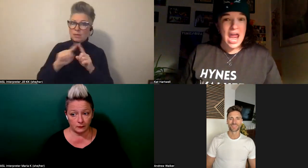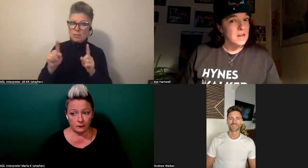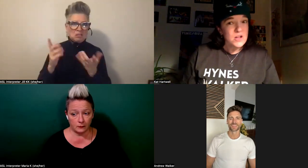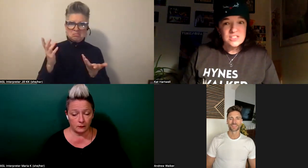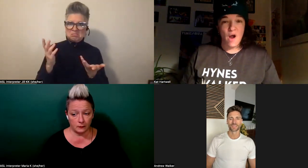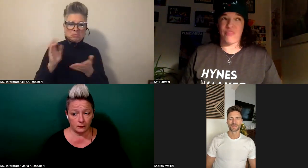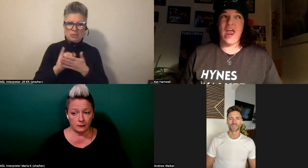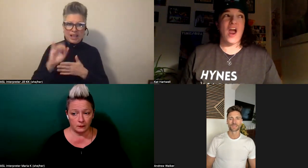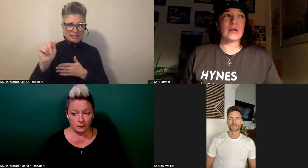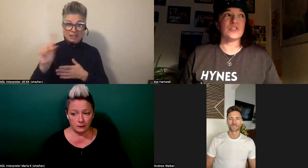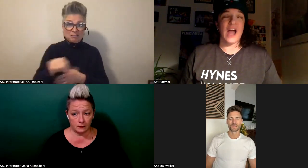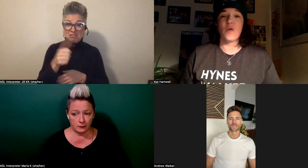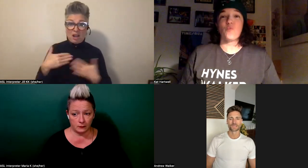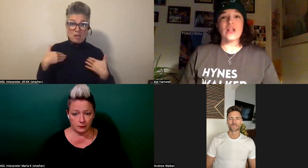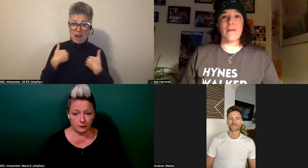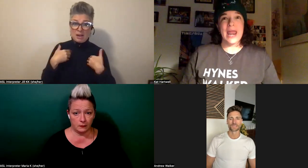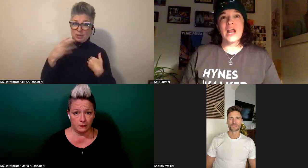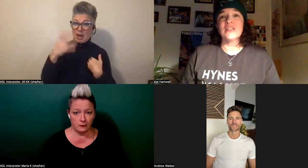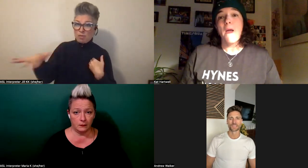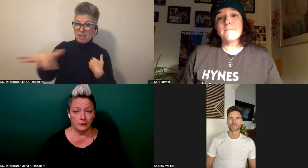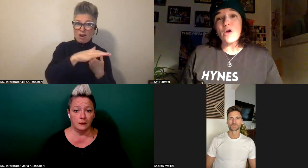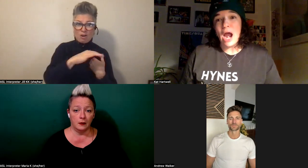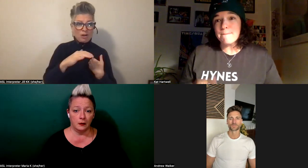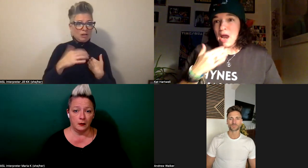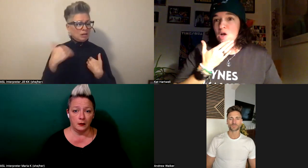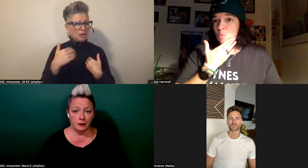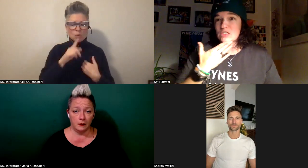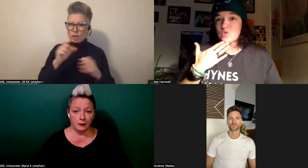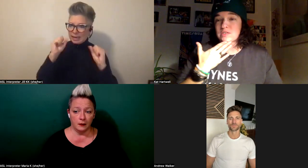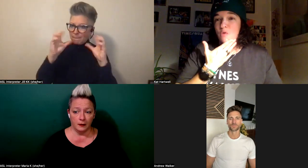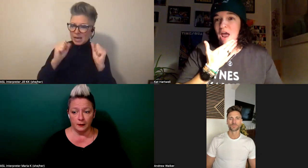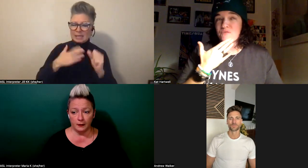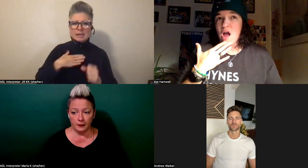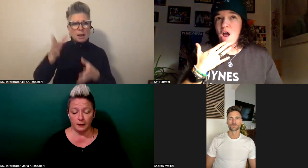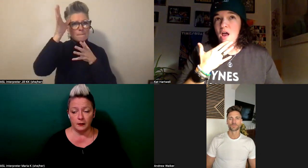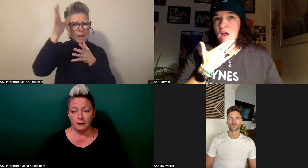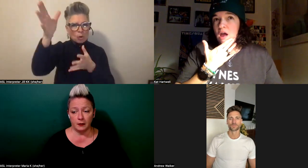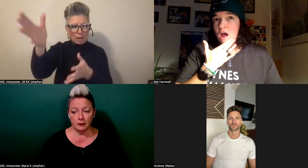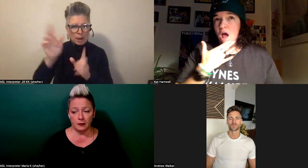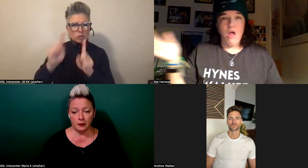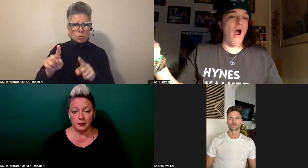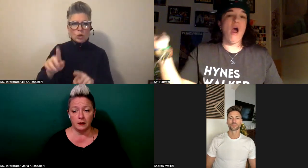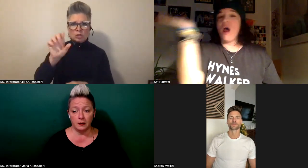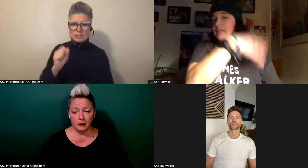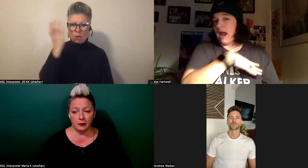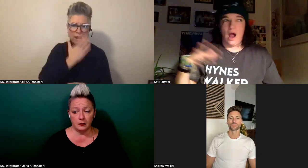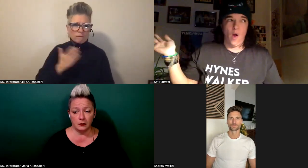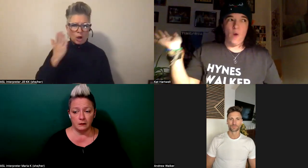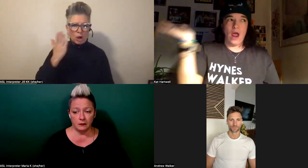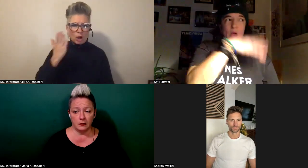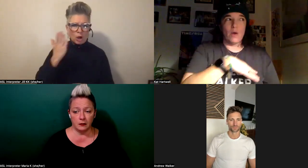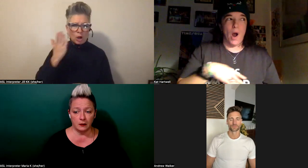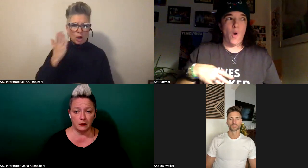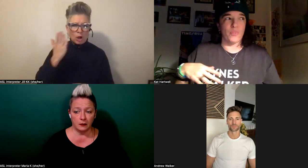other animals out there, I'm just like really amazed. My grandparents went to South Africa long time